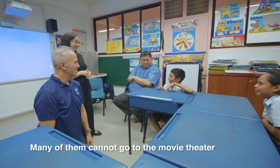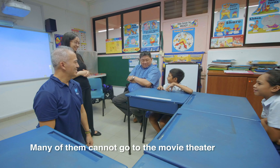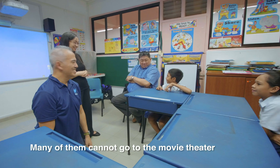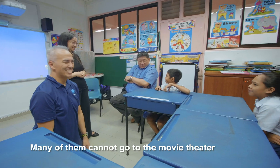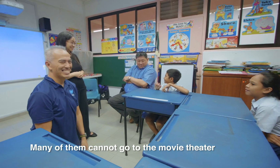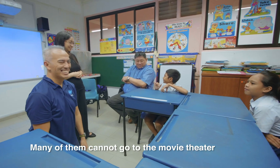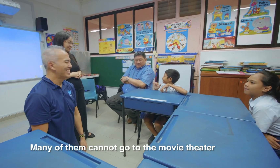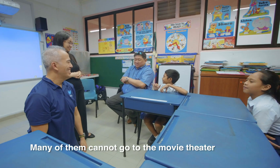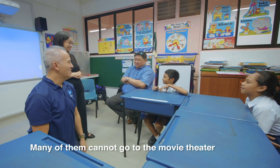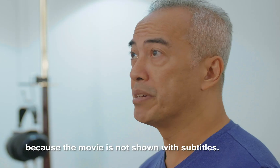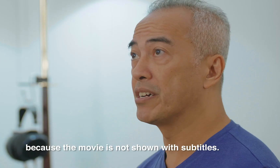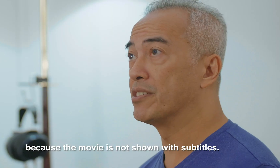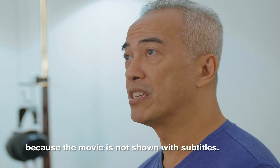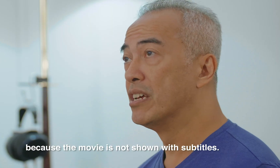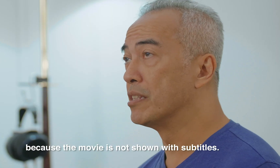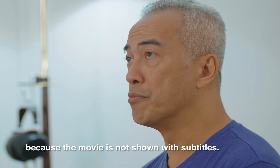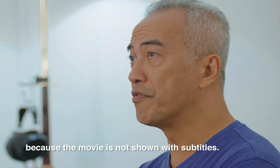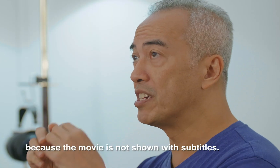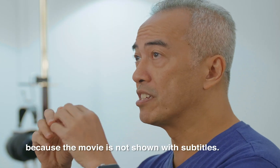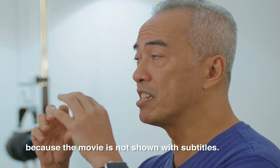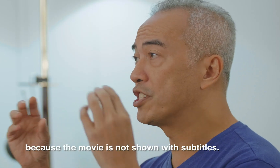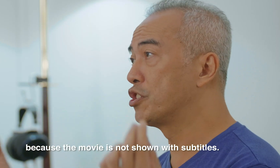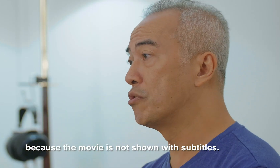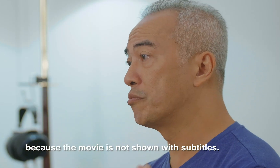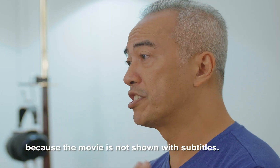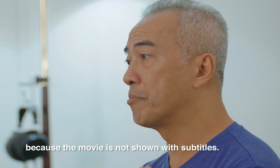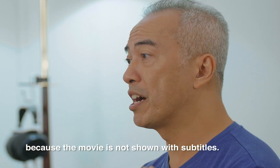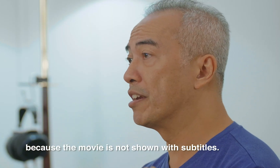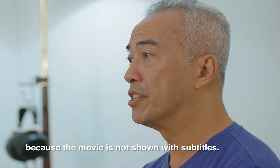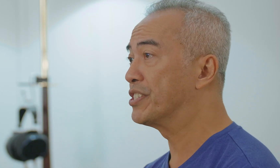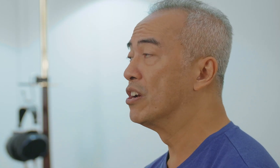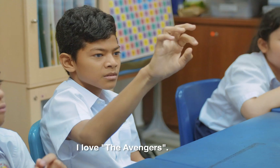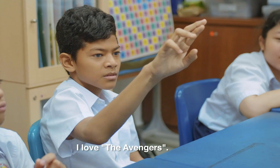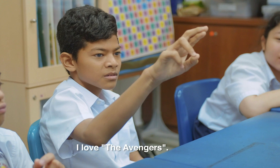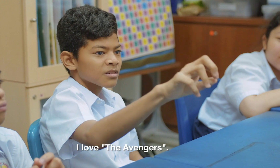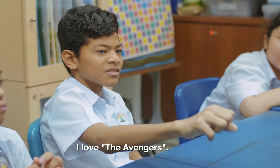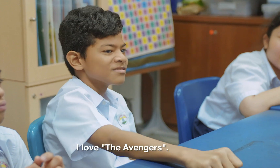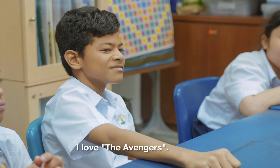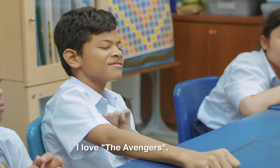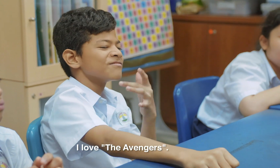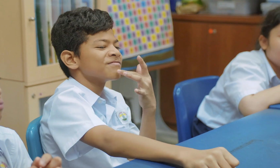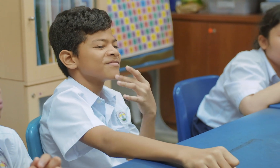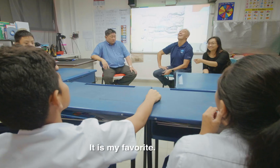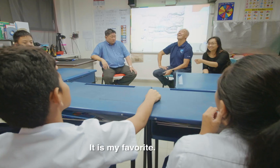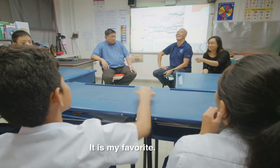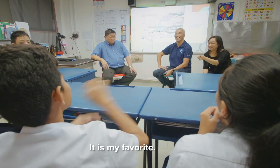them cannot go to the movie theater because the movie is not shown with subtitles.